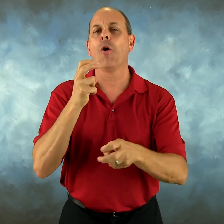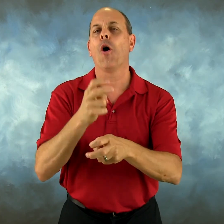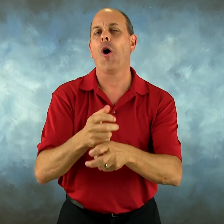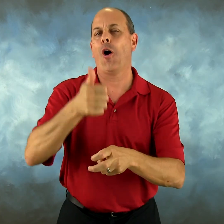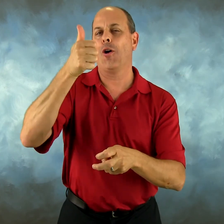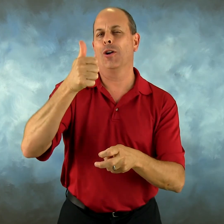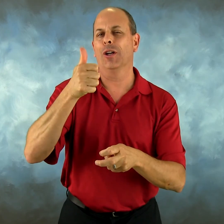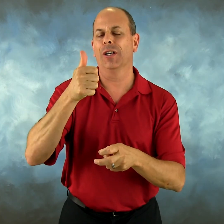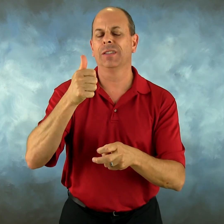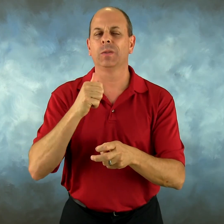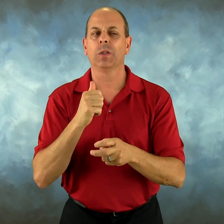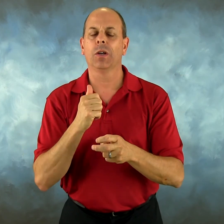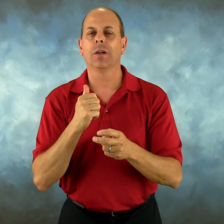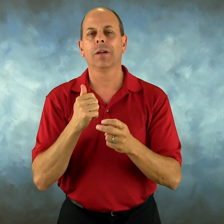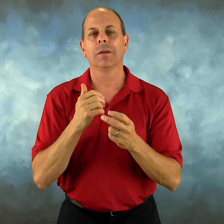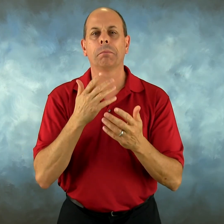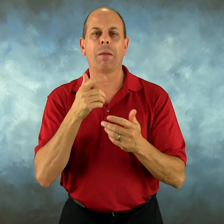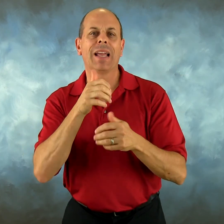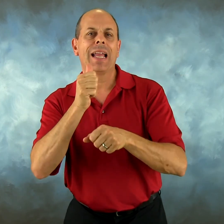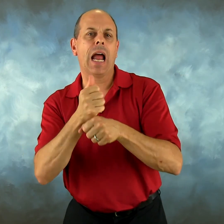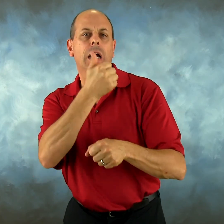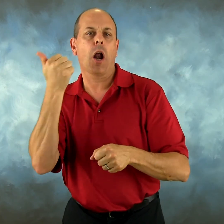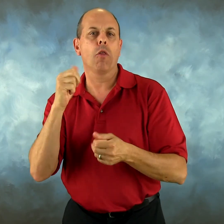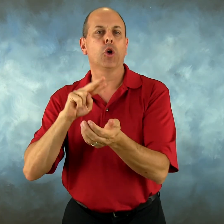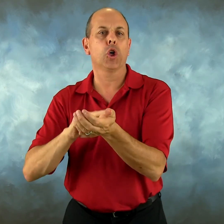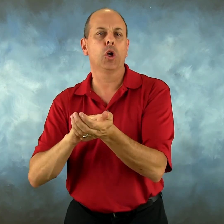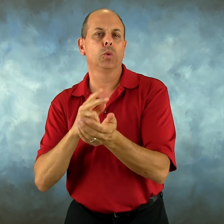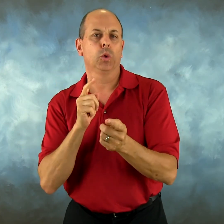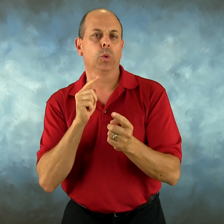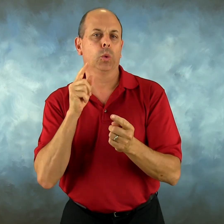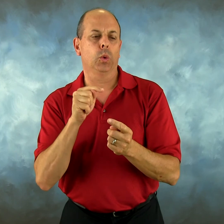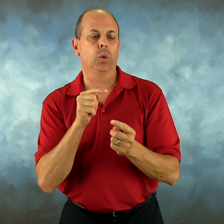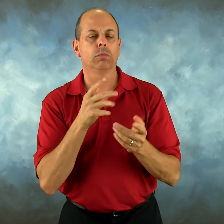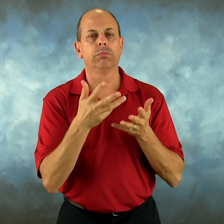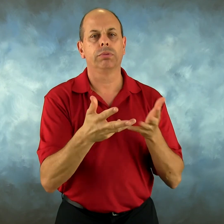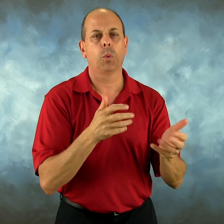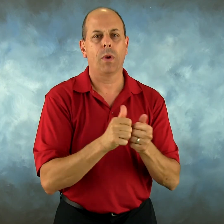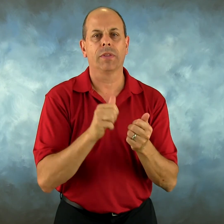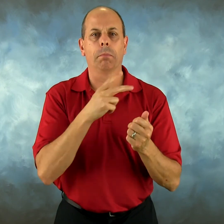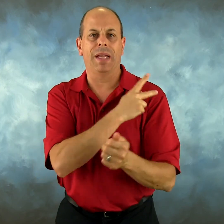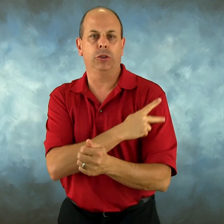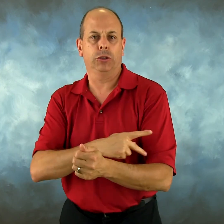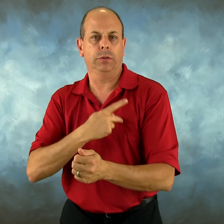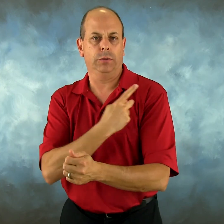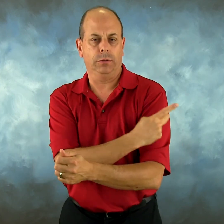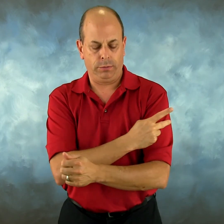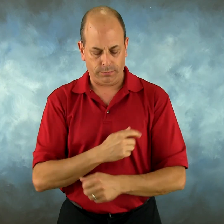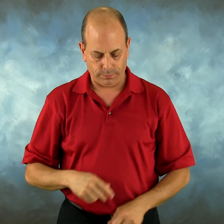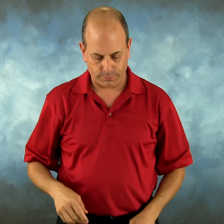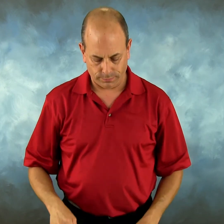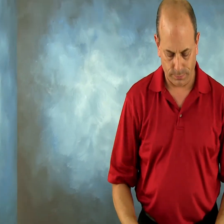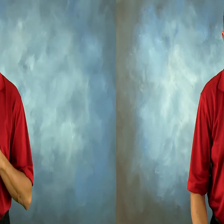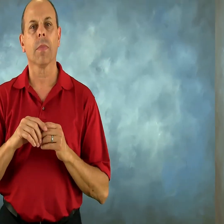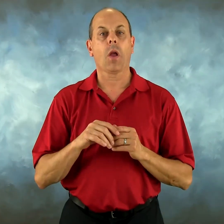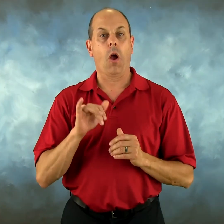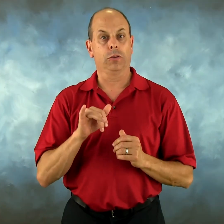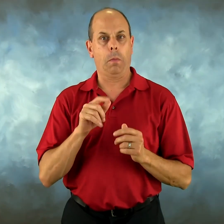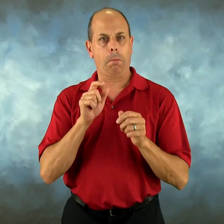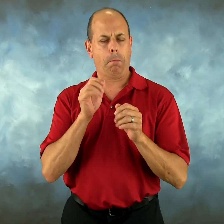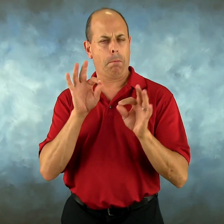a beard or a mustache, that makes reading lips a lot harder. So there may be times that you need to call in another